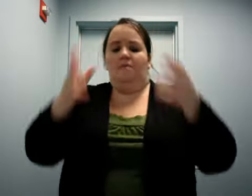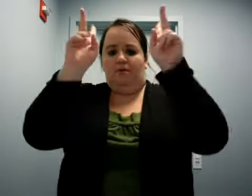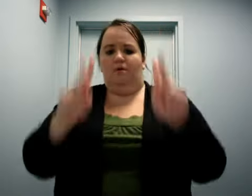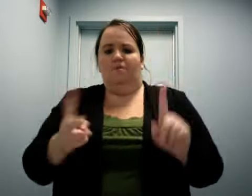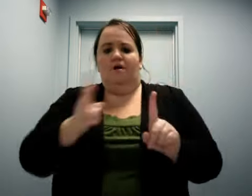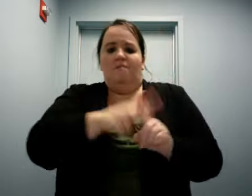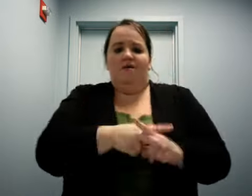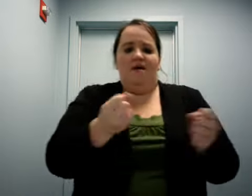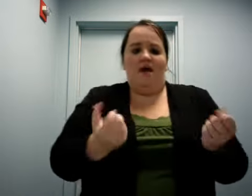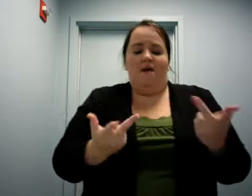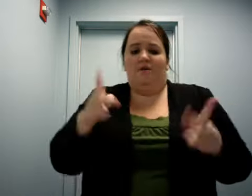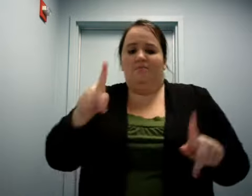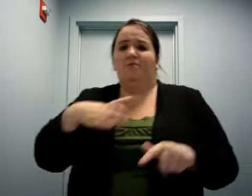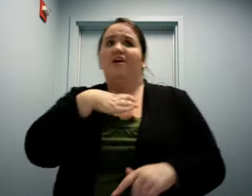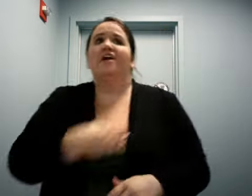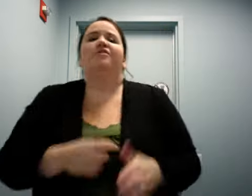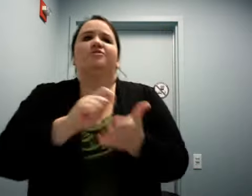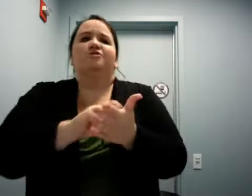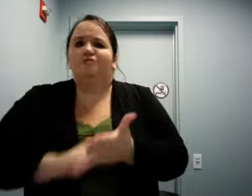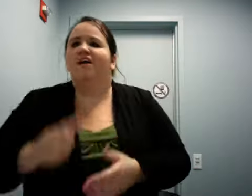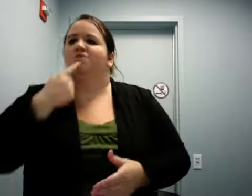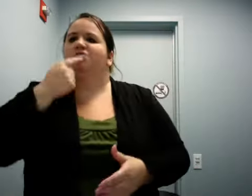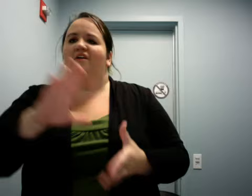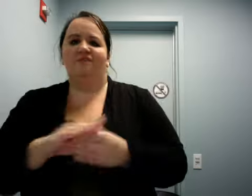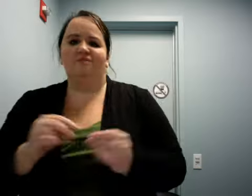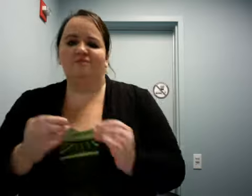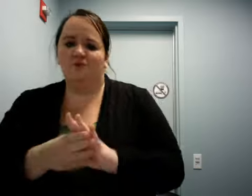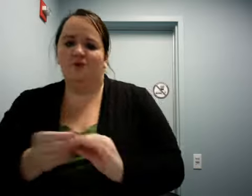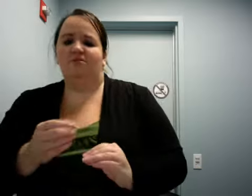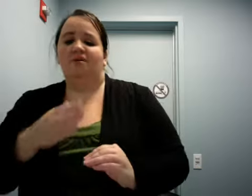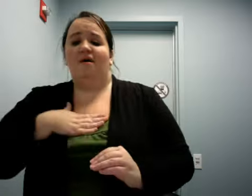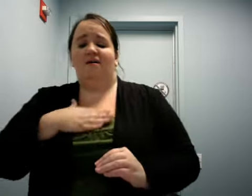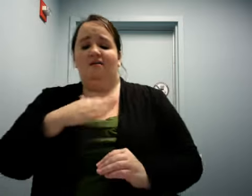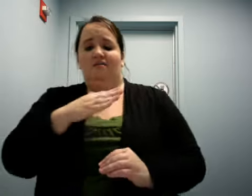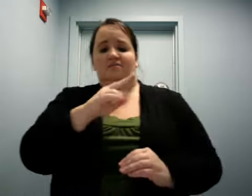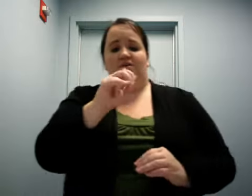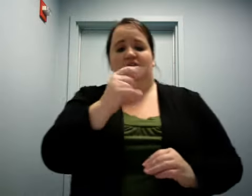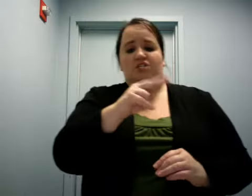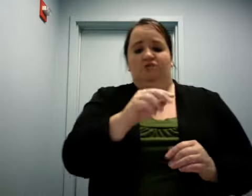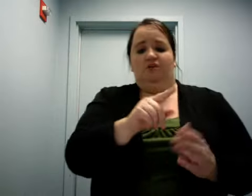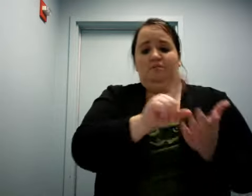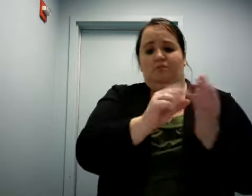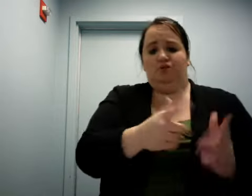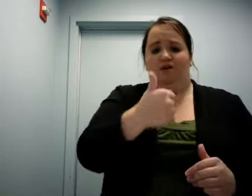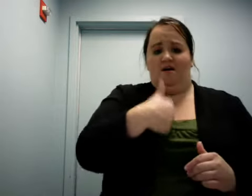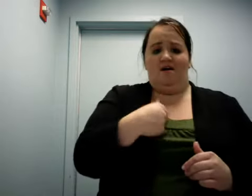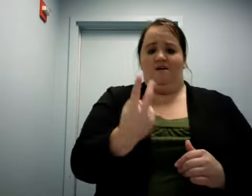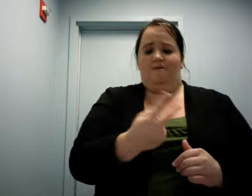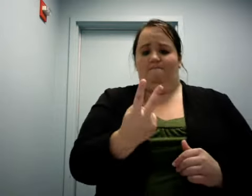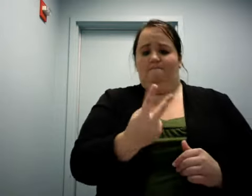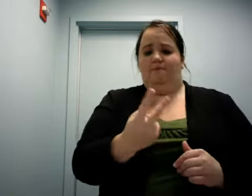write to tell stories. My Nigerian publisher and I have just started a non-profit called Farafila Trust and